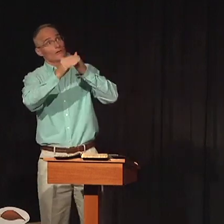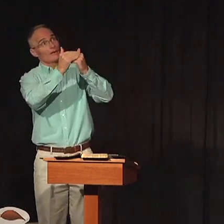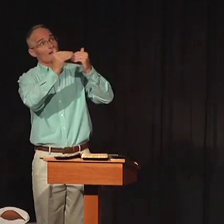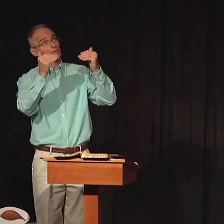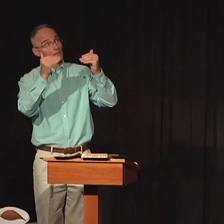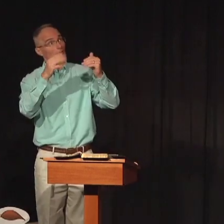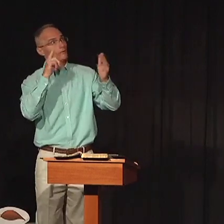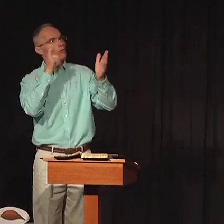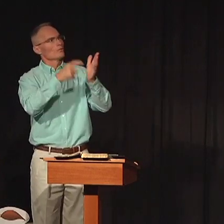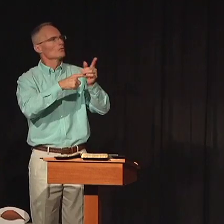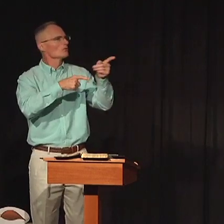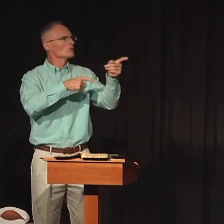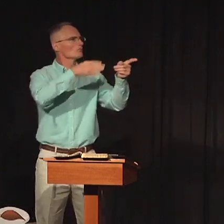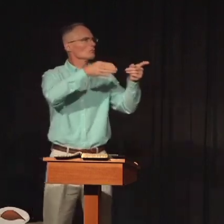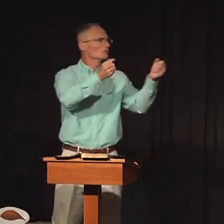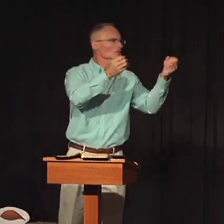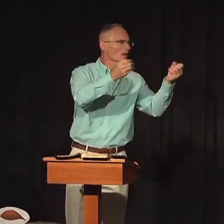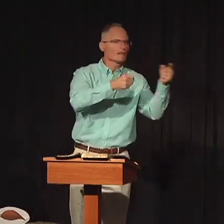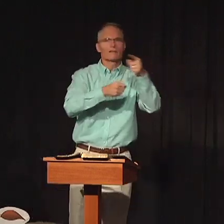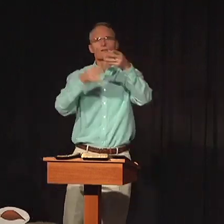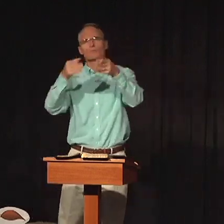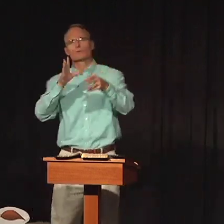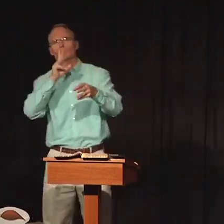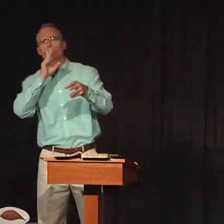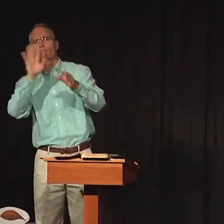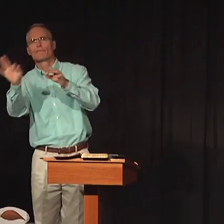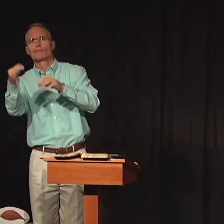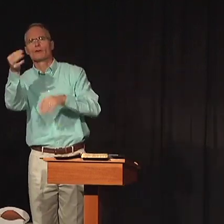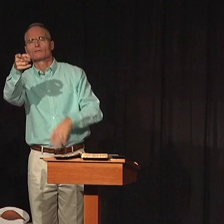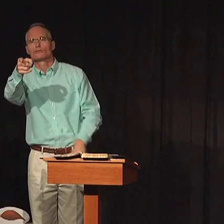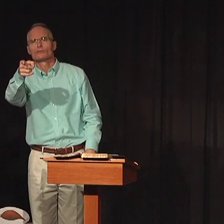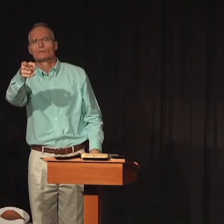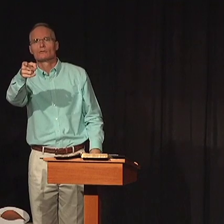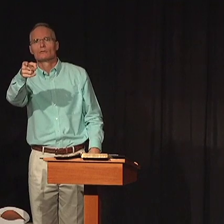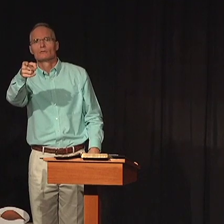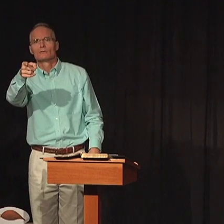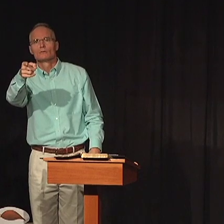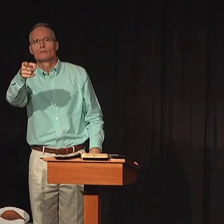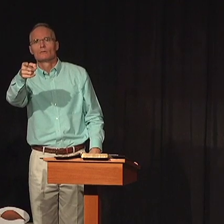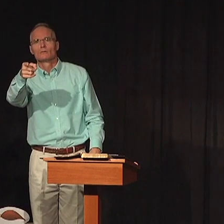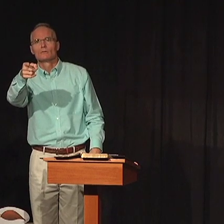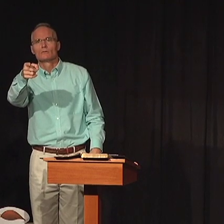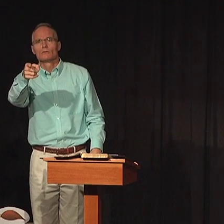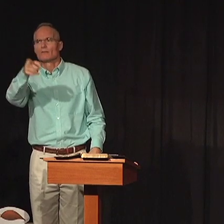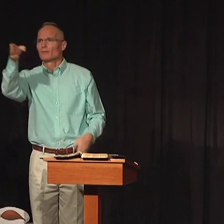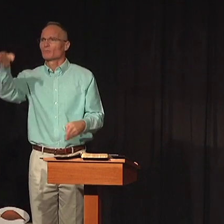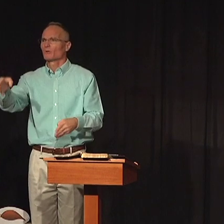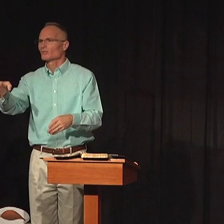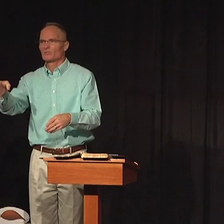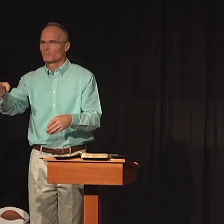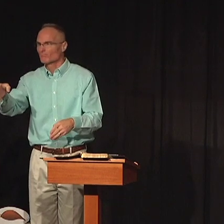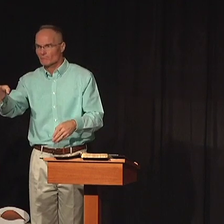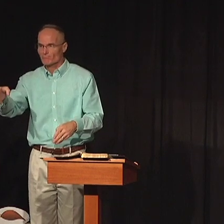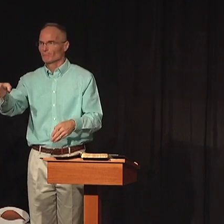You know that when you enter into heaven, God knows, oh, this person signs, this person speaks French. This